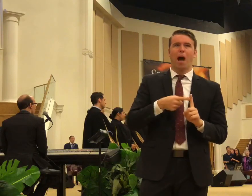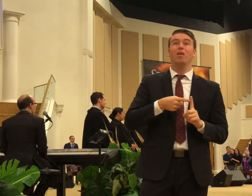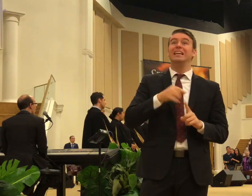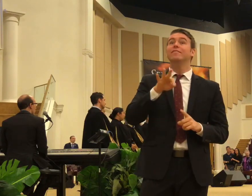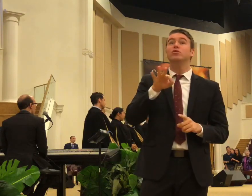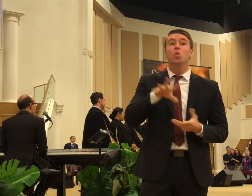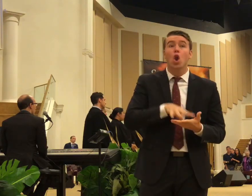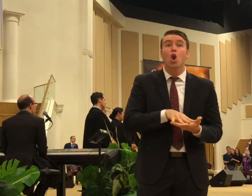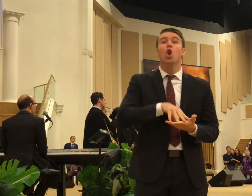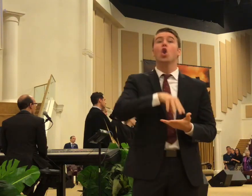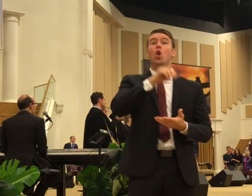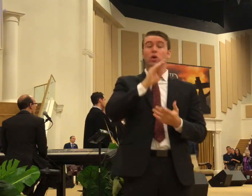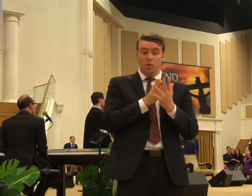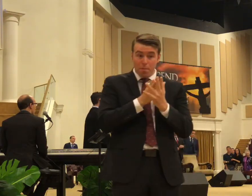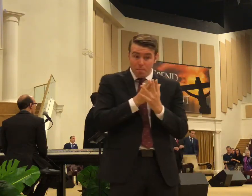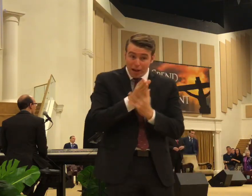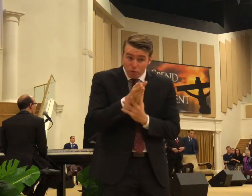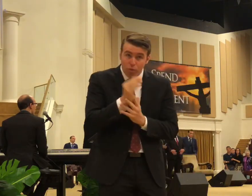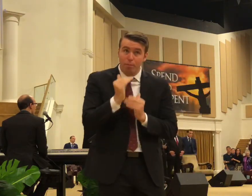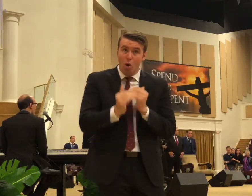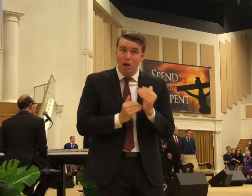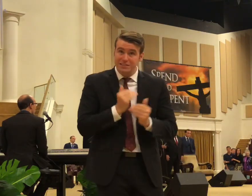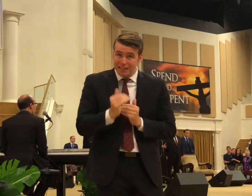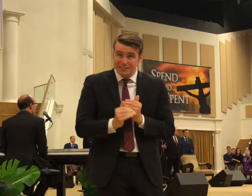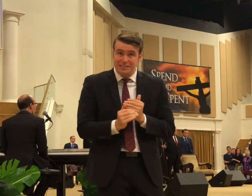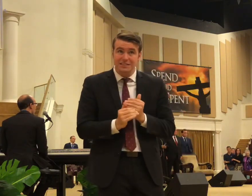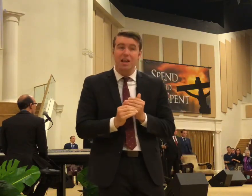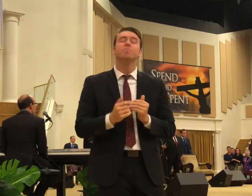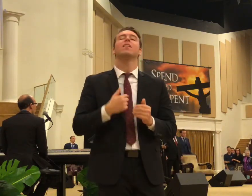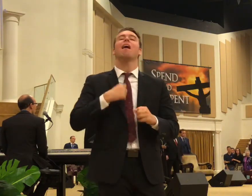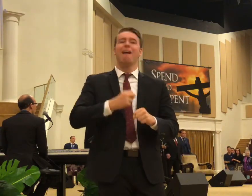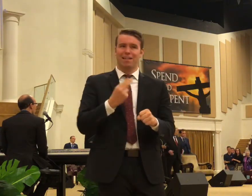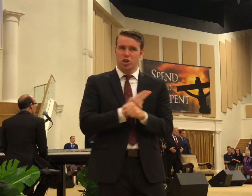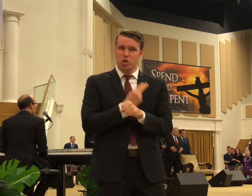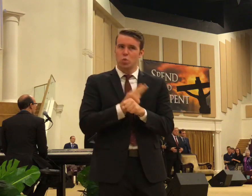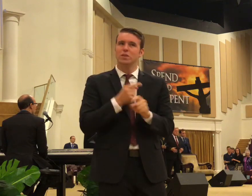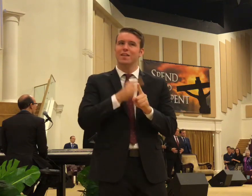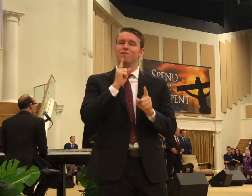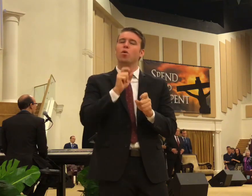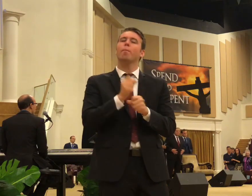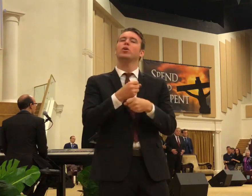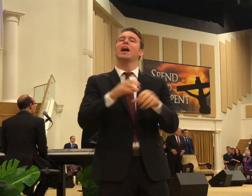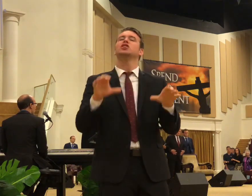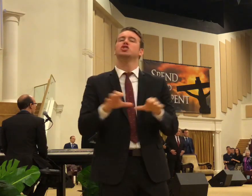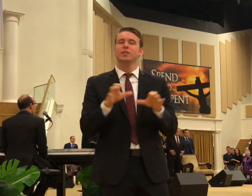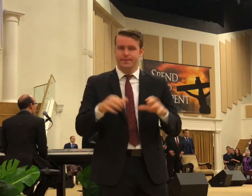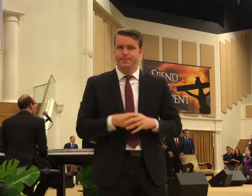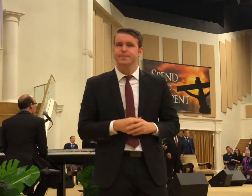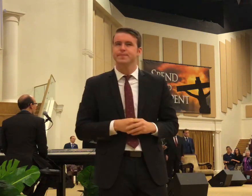they learn to make it through the process, I can use them for production."